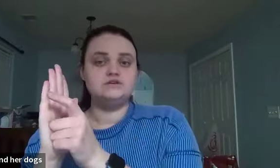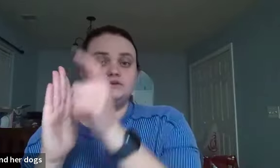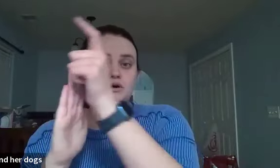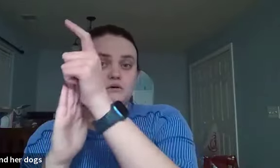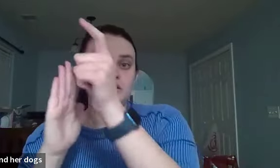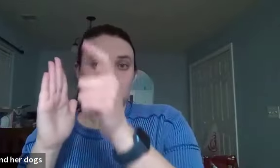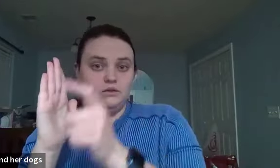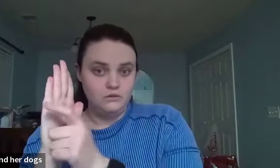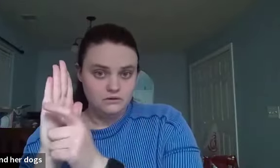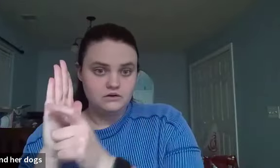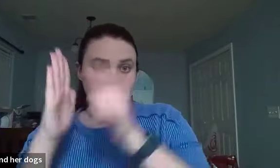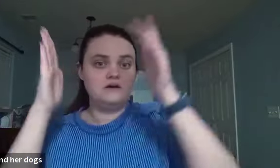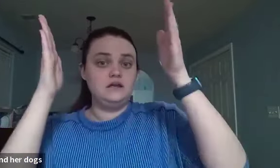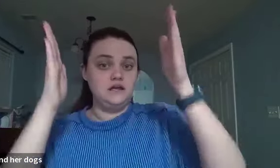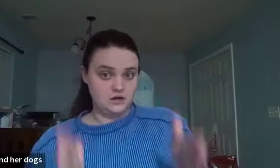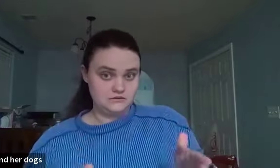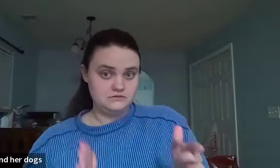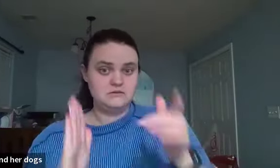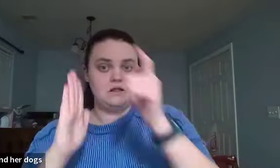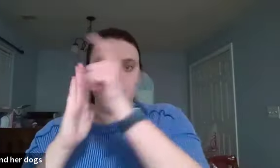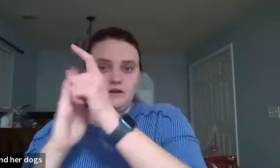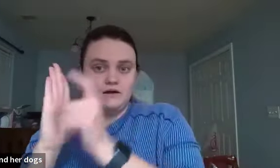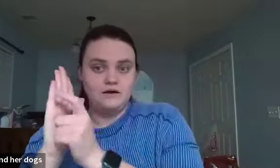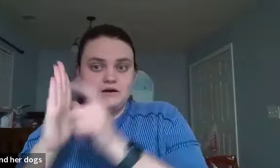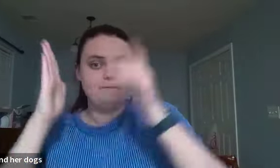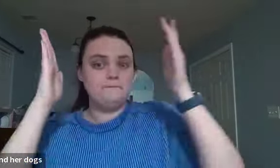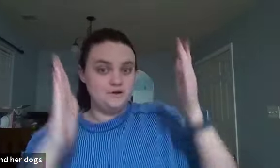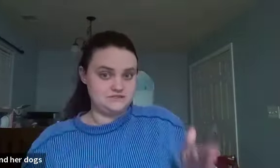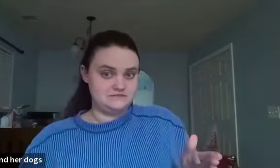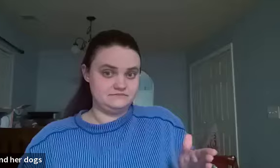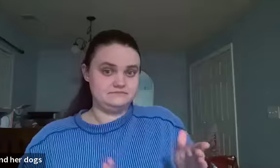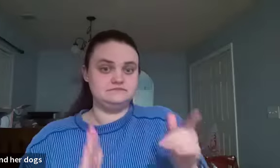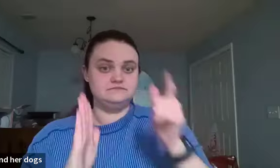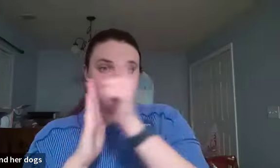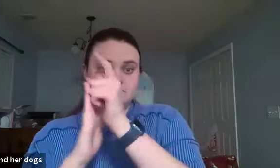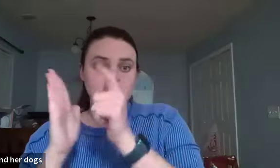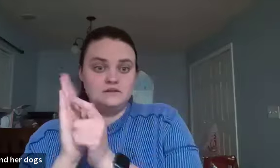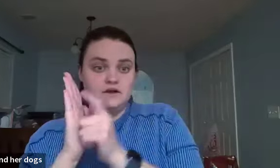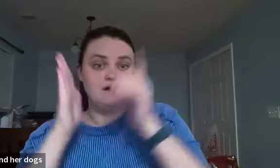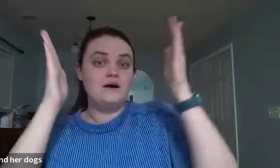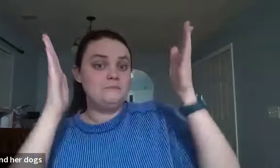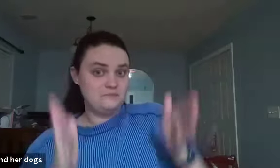So you would go lawyer, law person, law